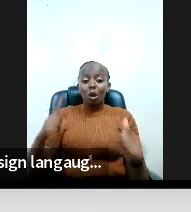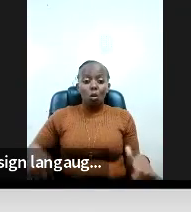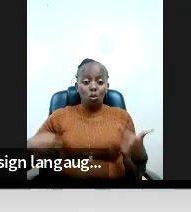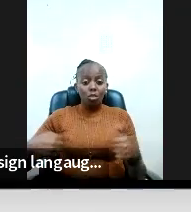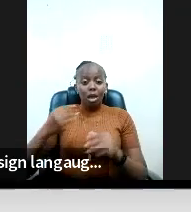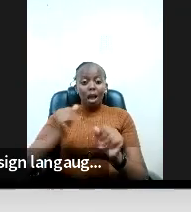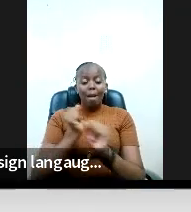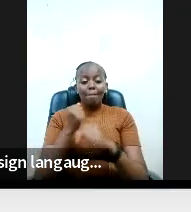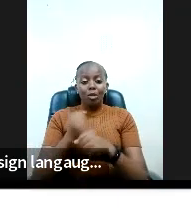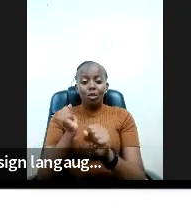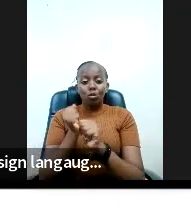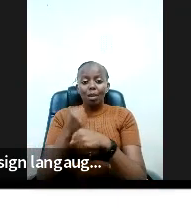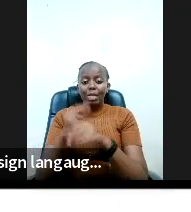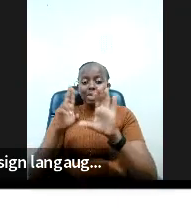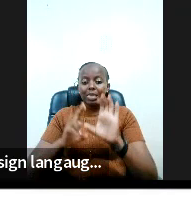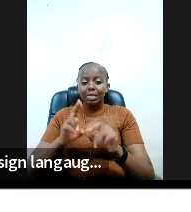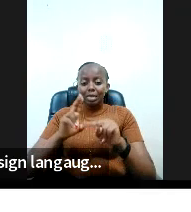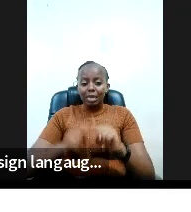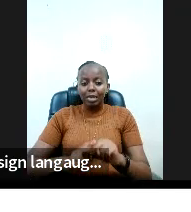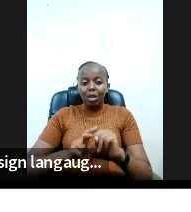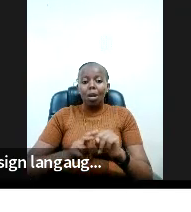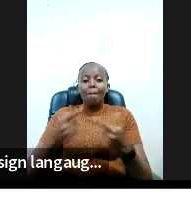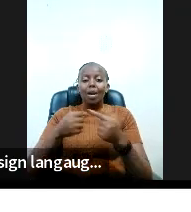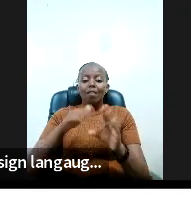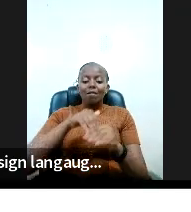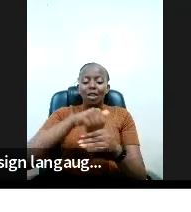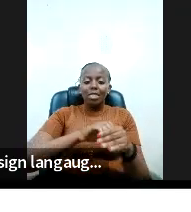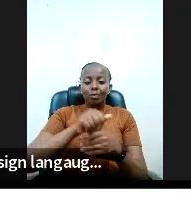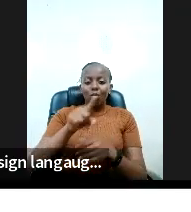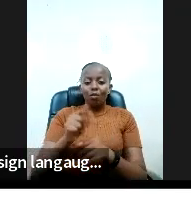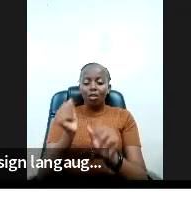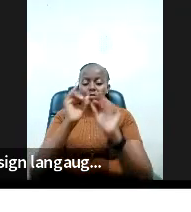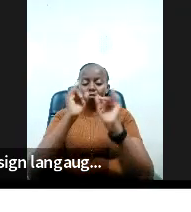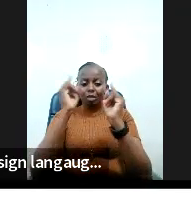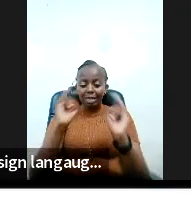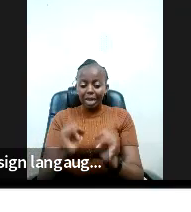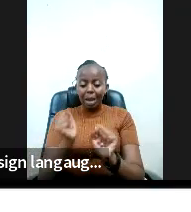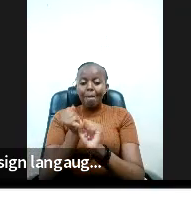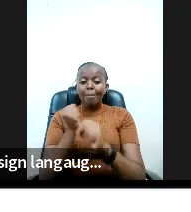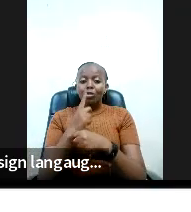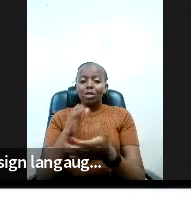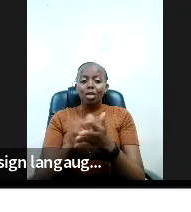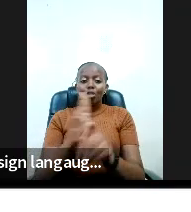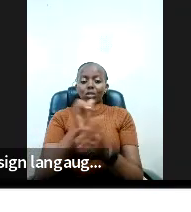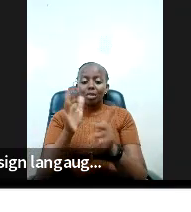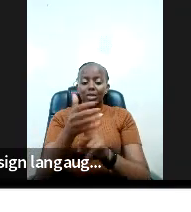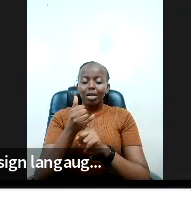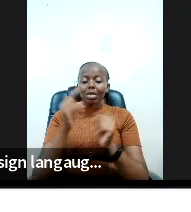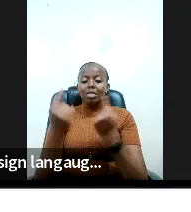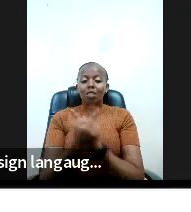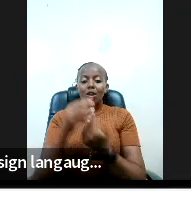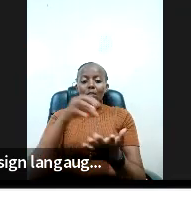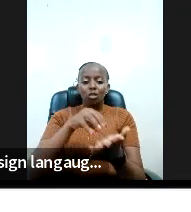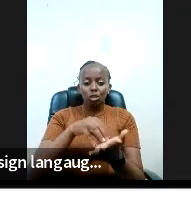to maintain sitting position only. The flexibility of our design allows users to obtain different positions such as